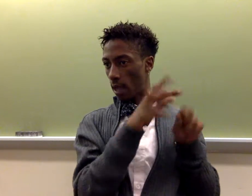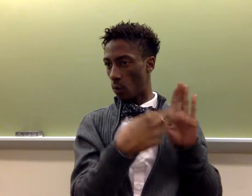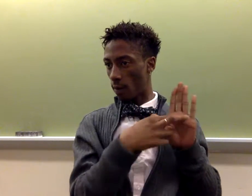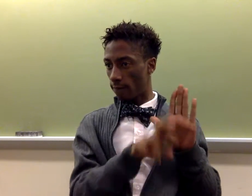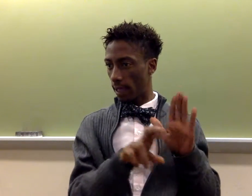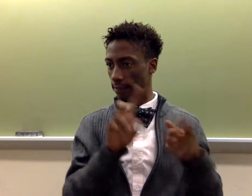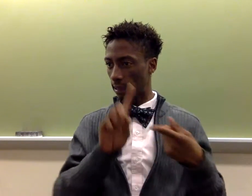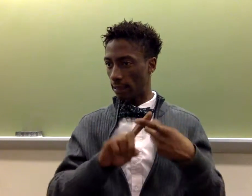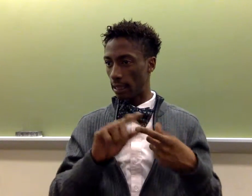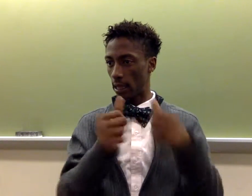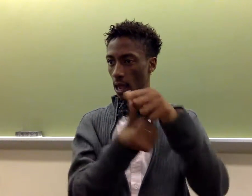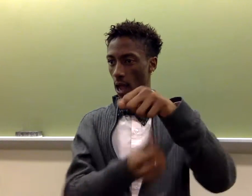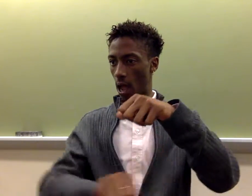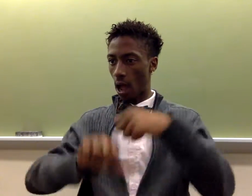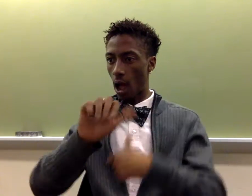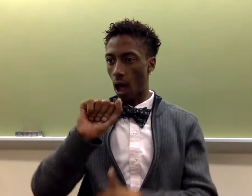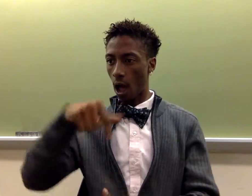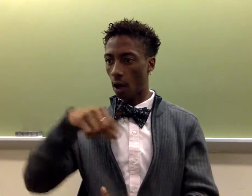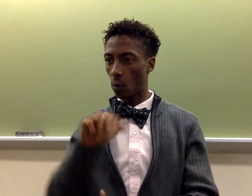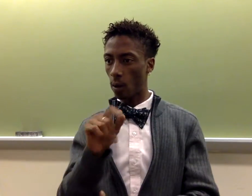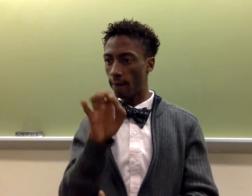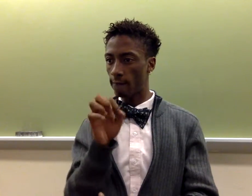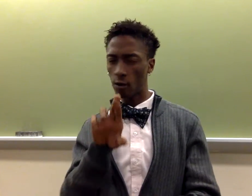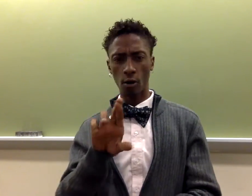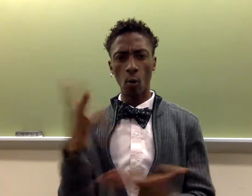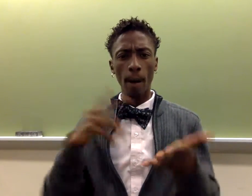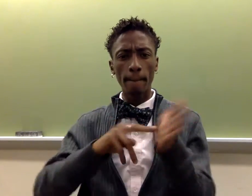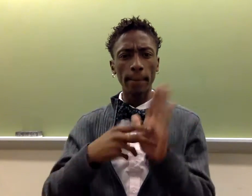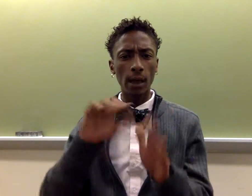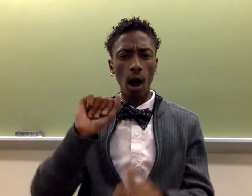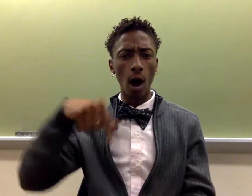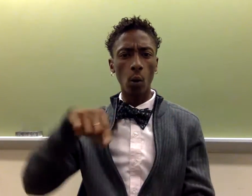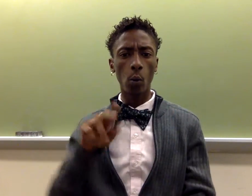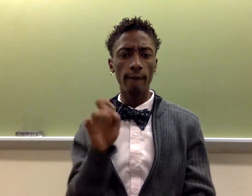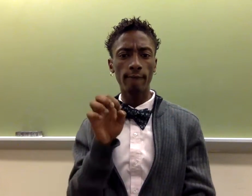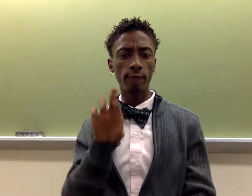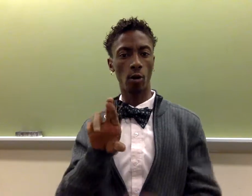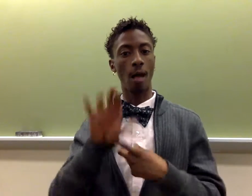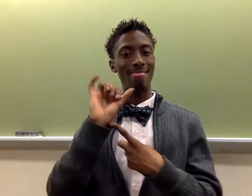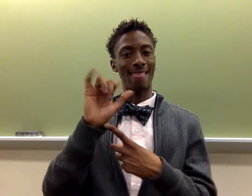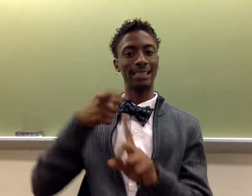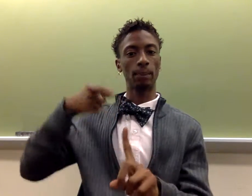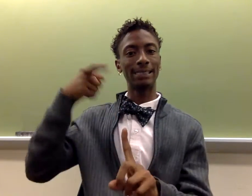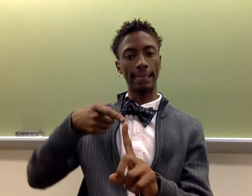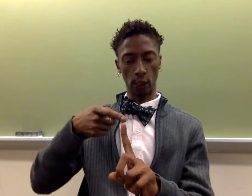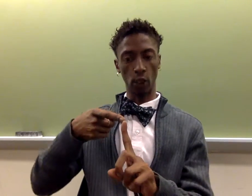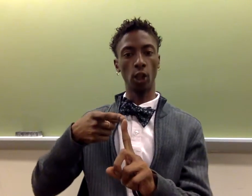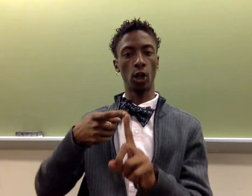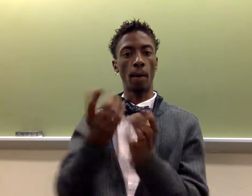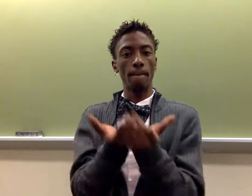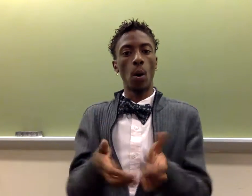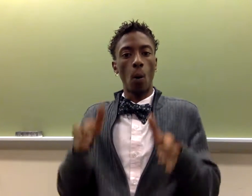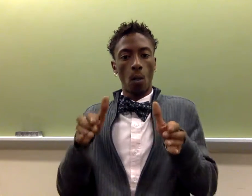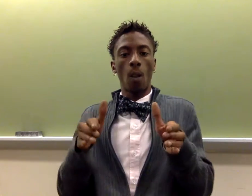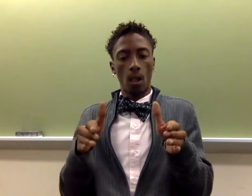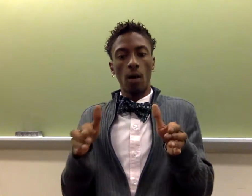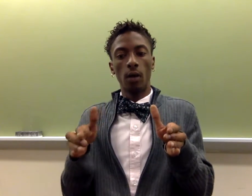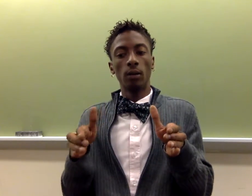here in this region. Now, what is an aquifer? That's a particular bowl, we'll use that